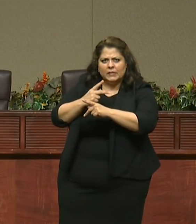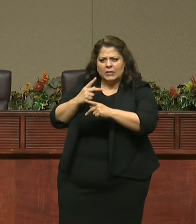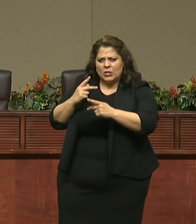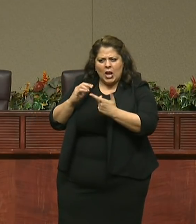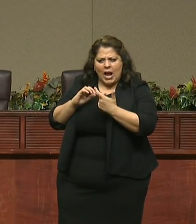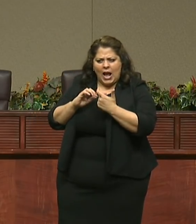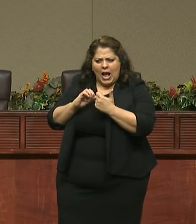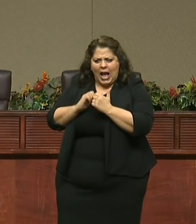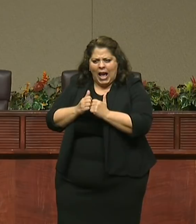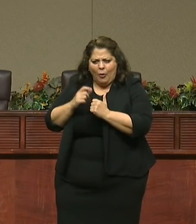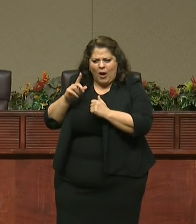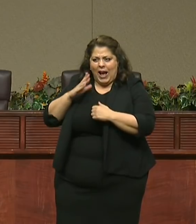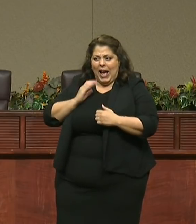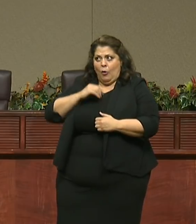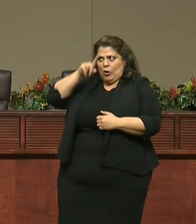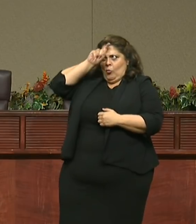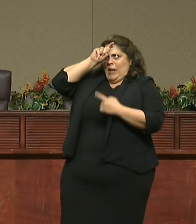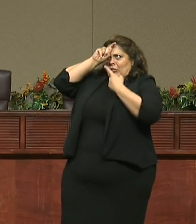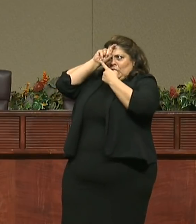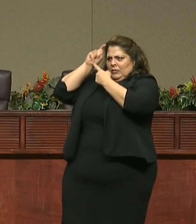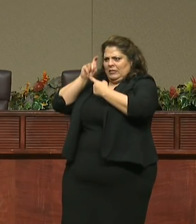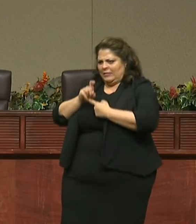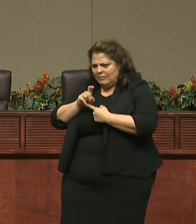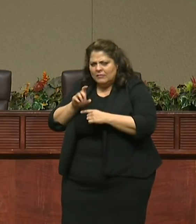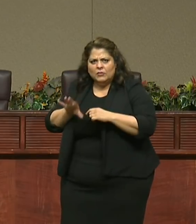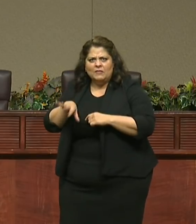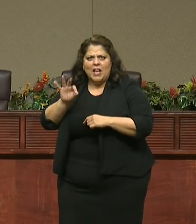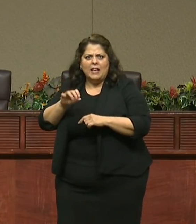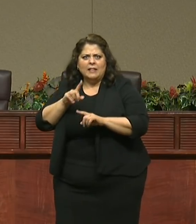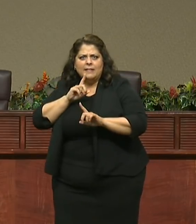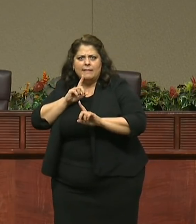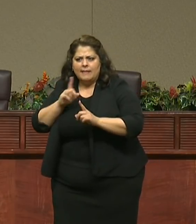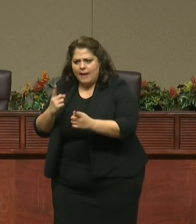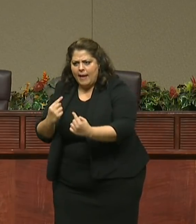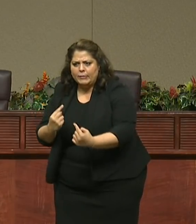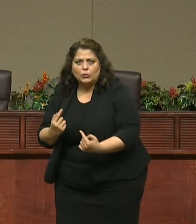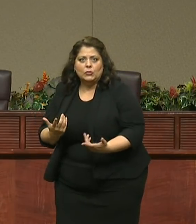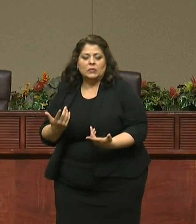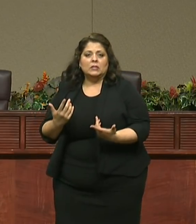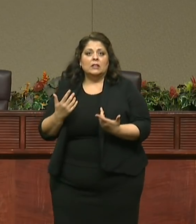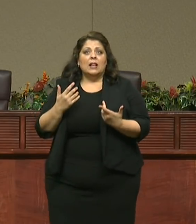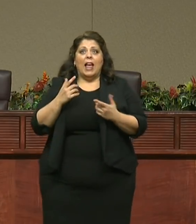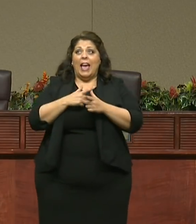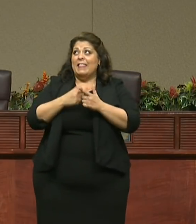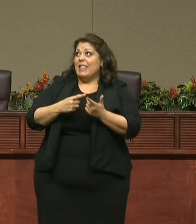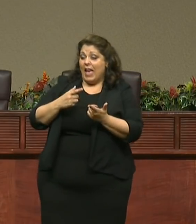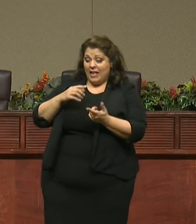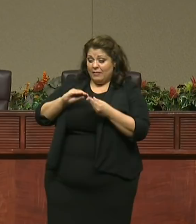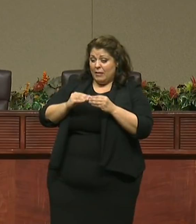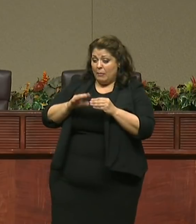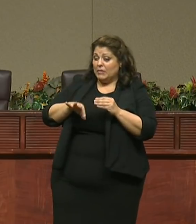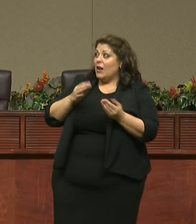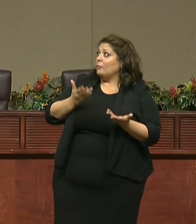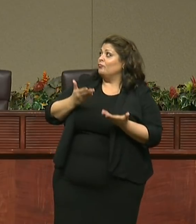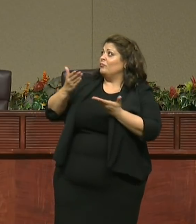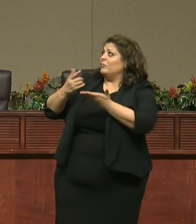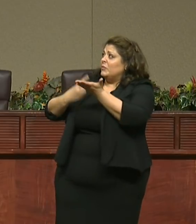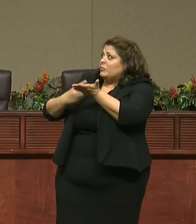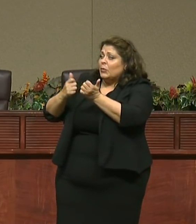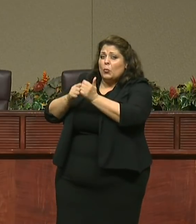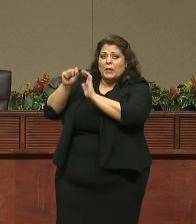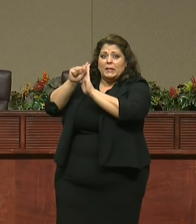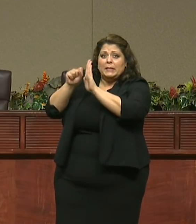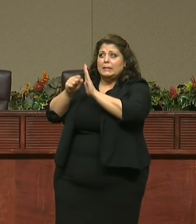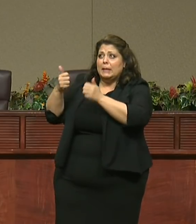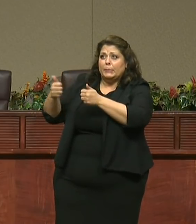we have. And we are having a conversation with the state with regard to this number. Part of it, and we don't know